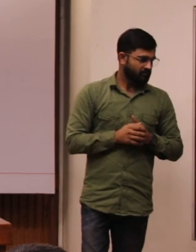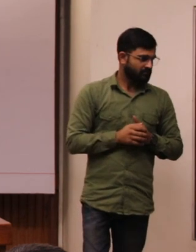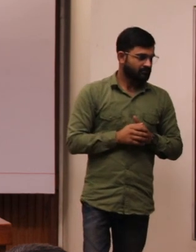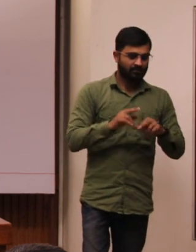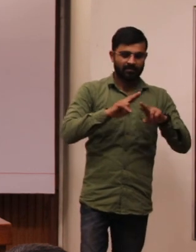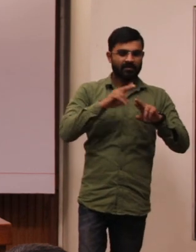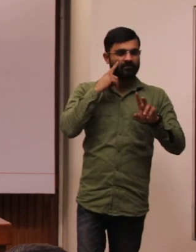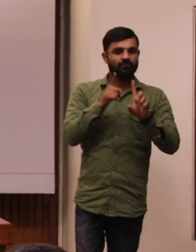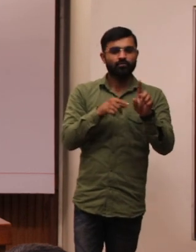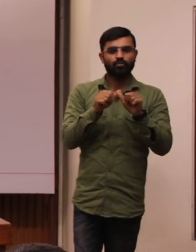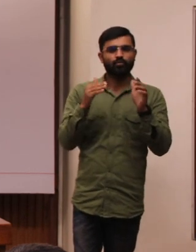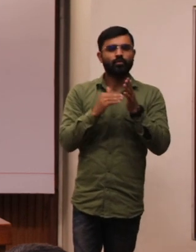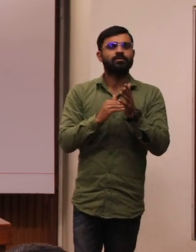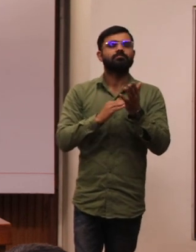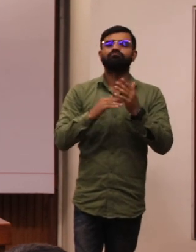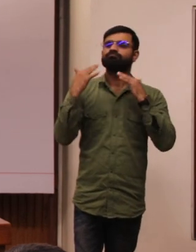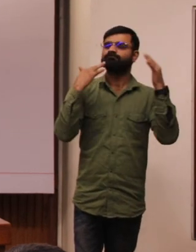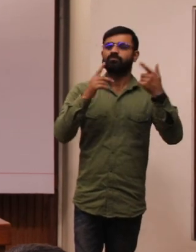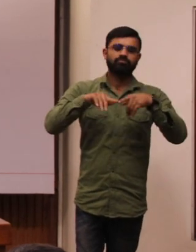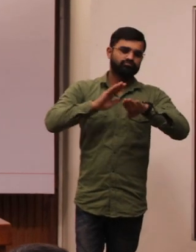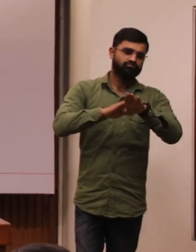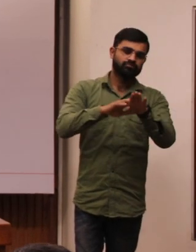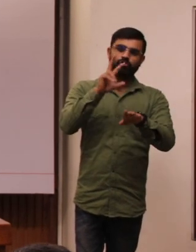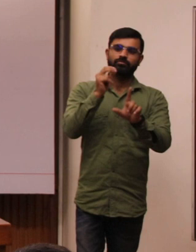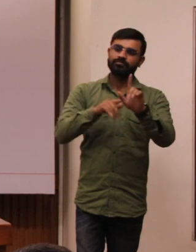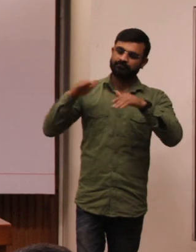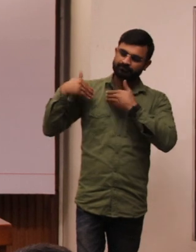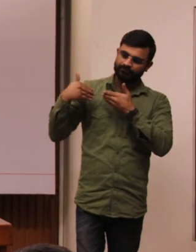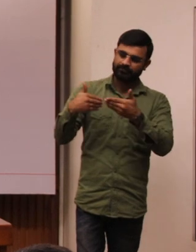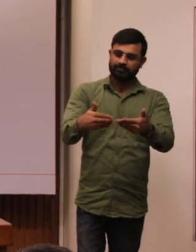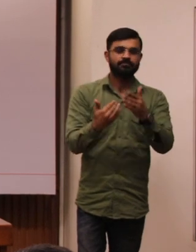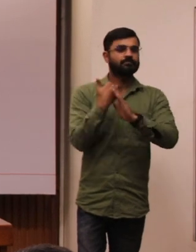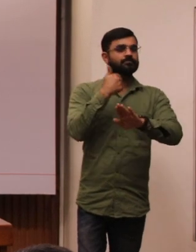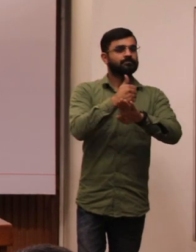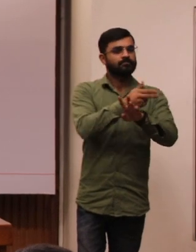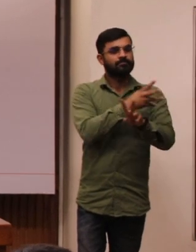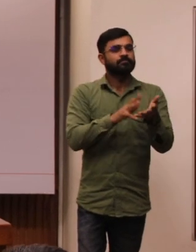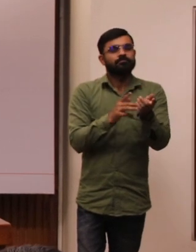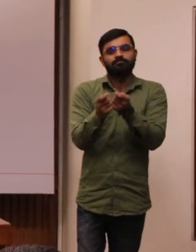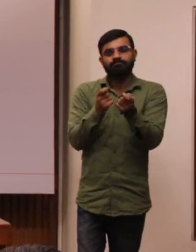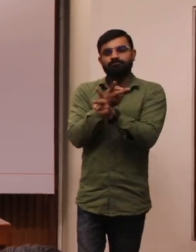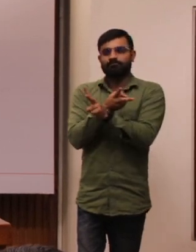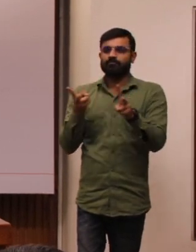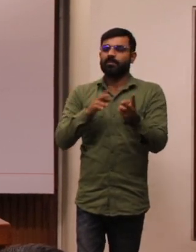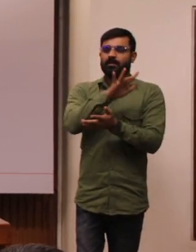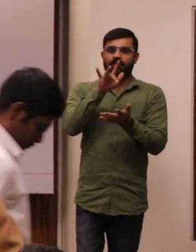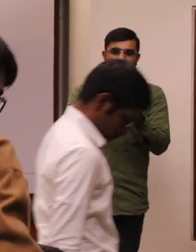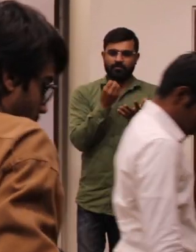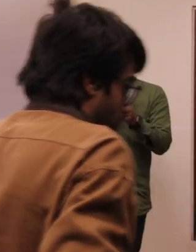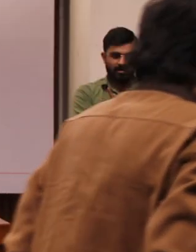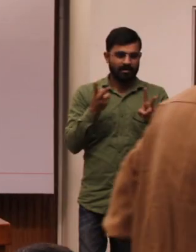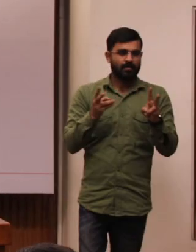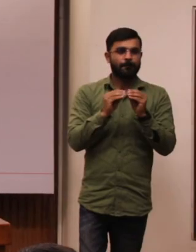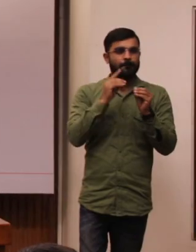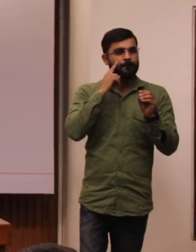Dr. Faiyaz has a wide experience of more than 20 years in the field of establishment and management of biodiversity parks,